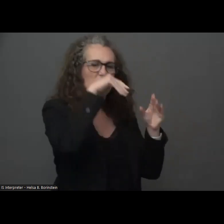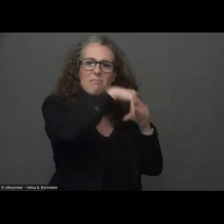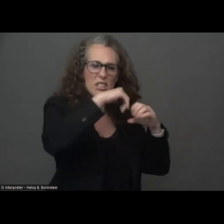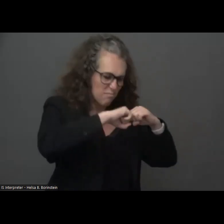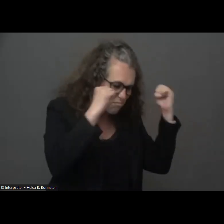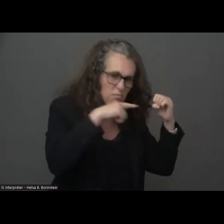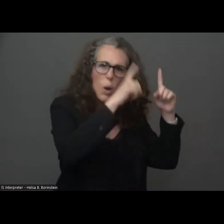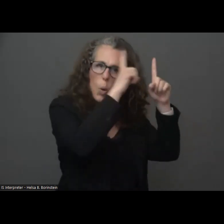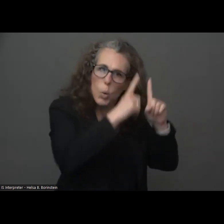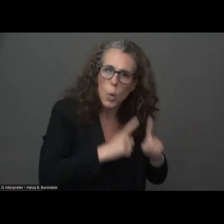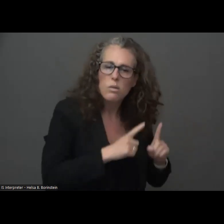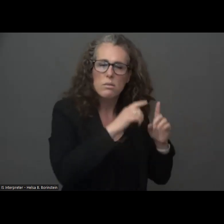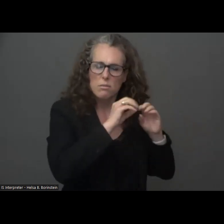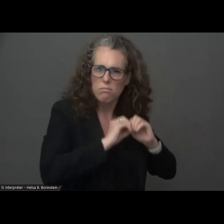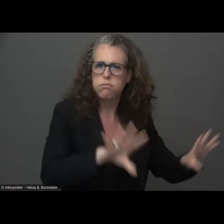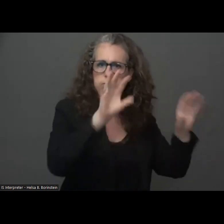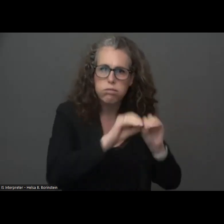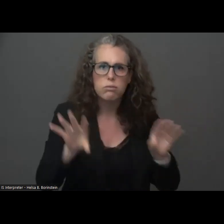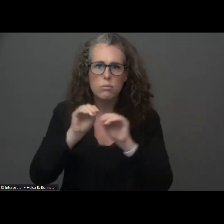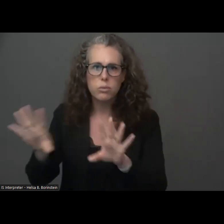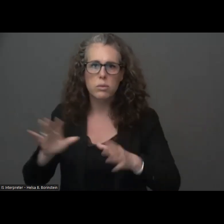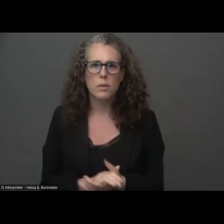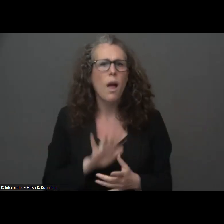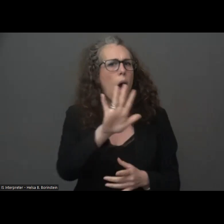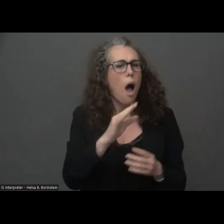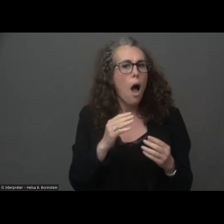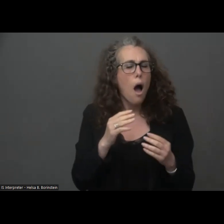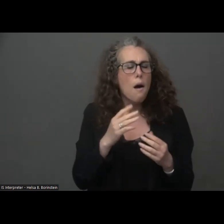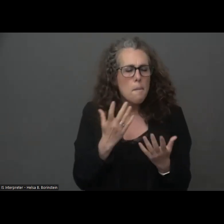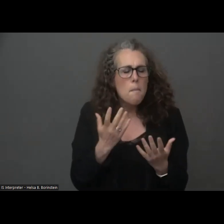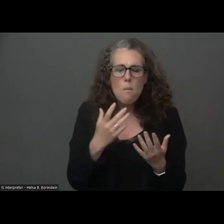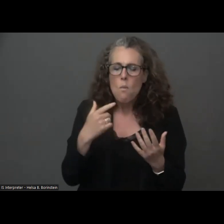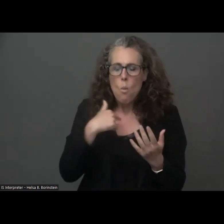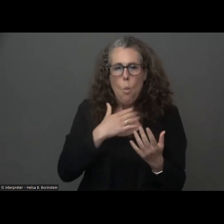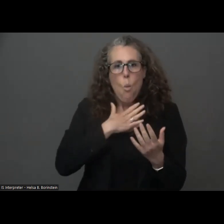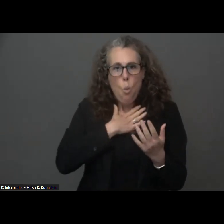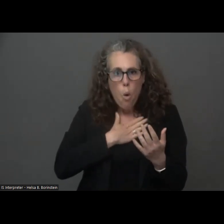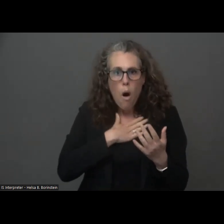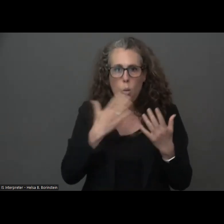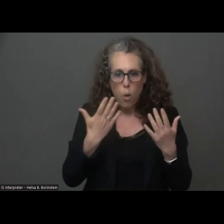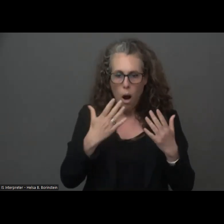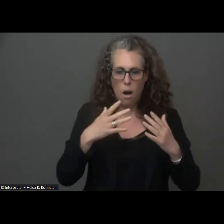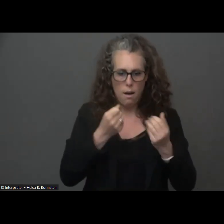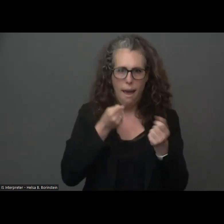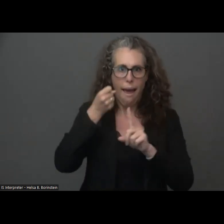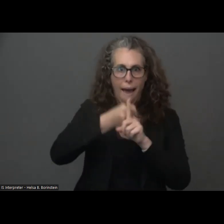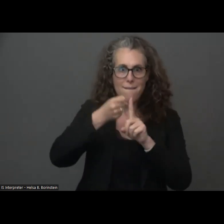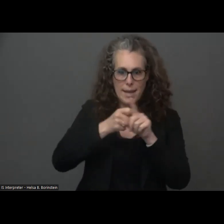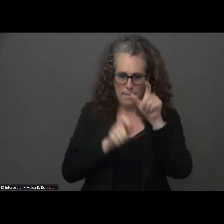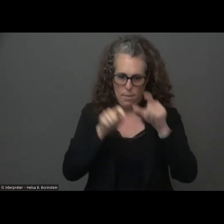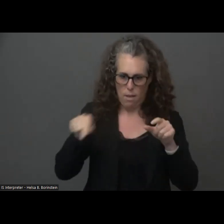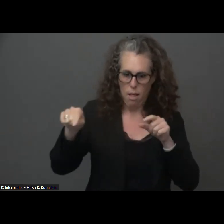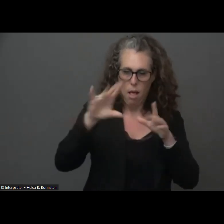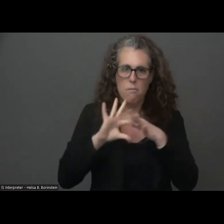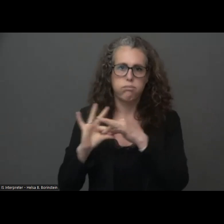We also really focus, in doing that, we really focus on building a community of advocates and really focusing on